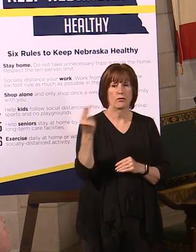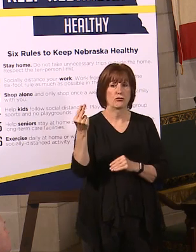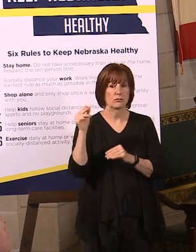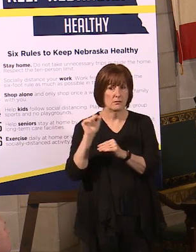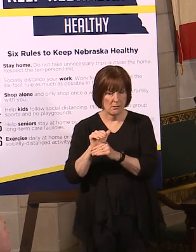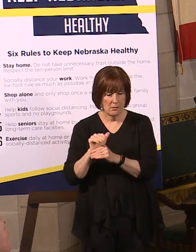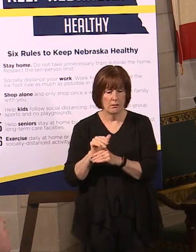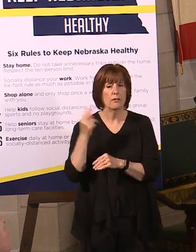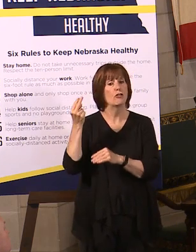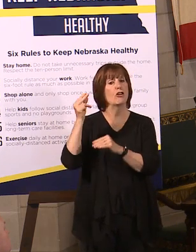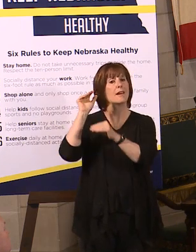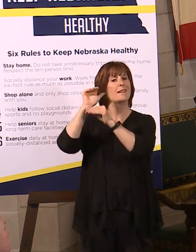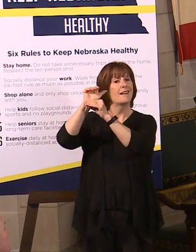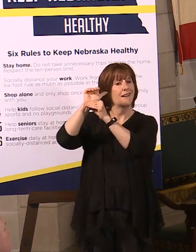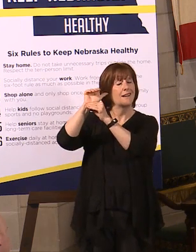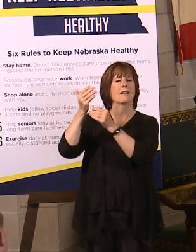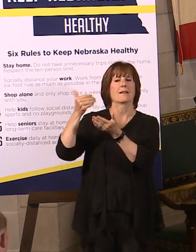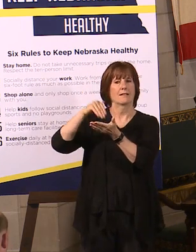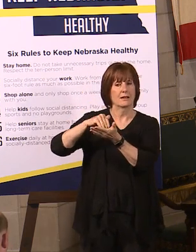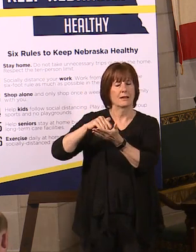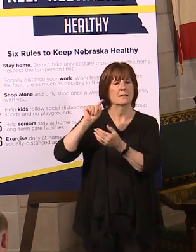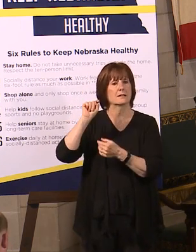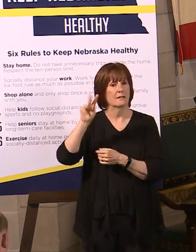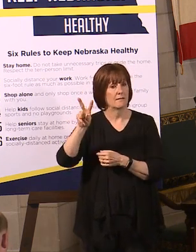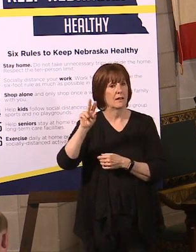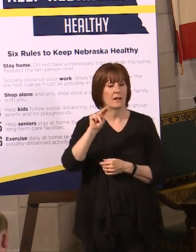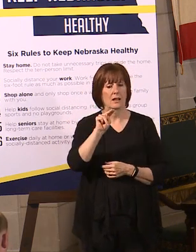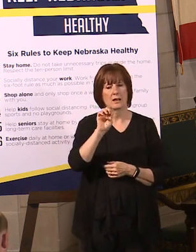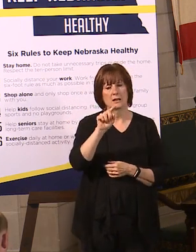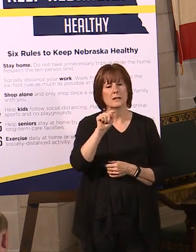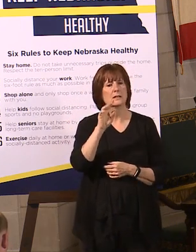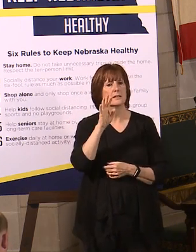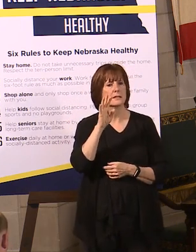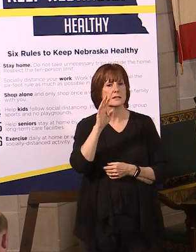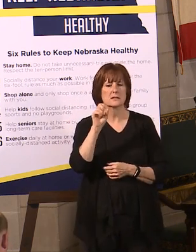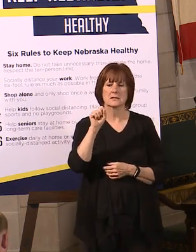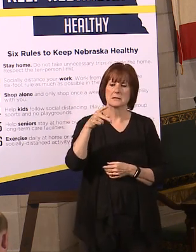night. And then Thursday night, I will be on again with speaking with Nebraska